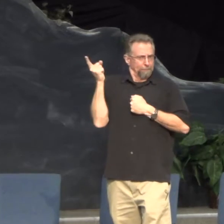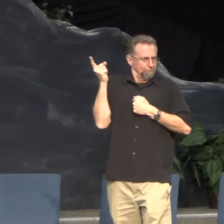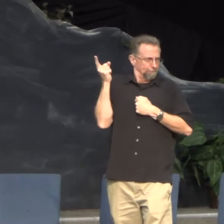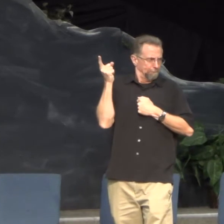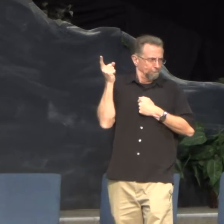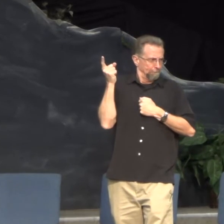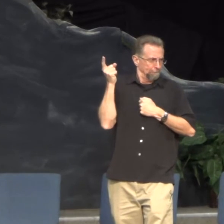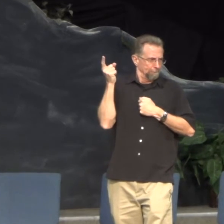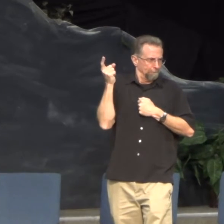How much do you love Him?